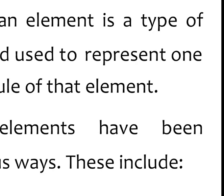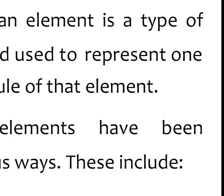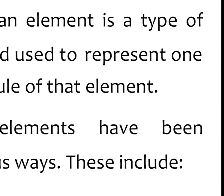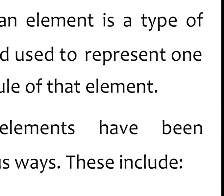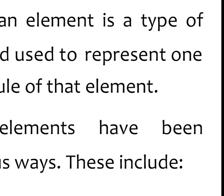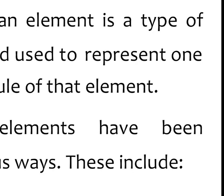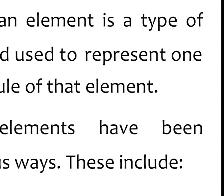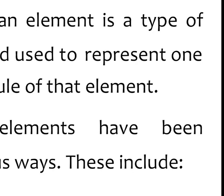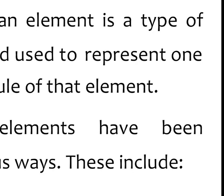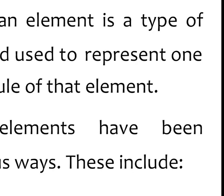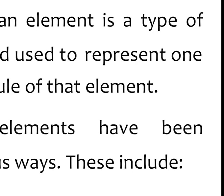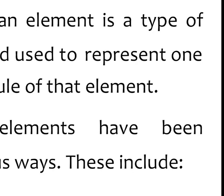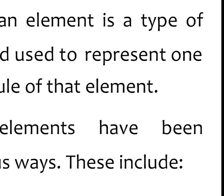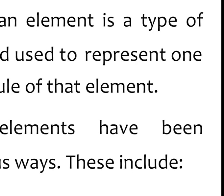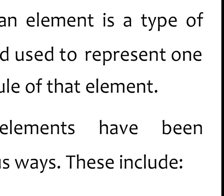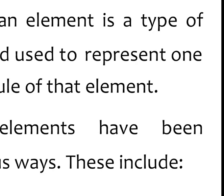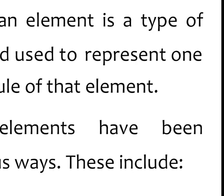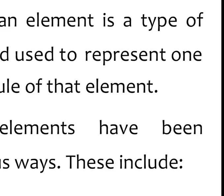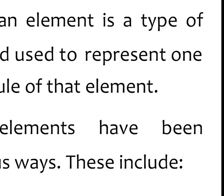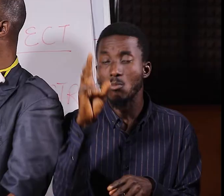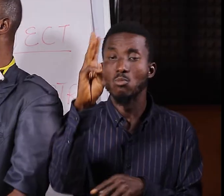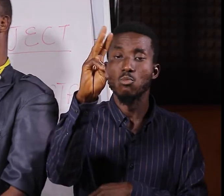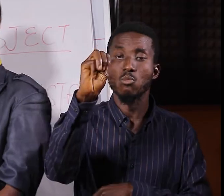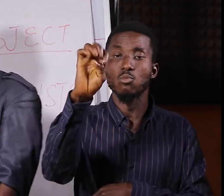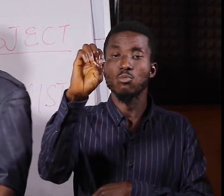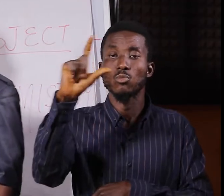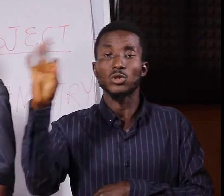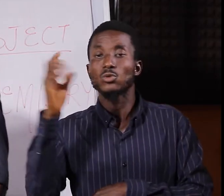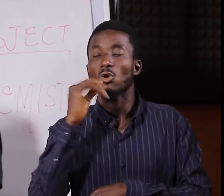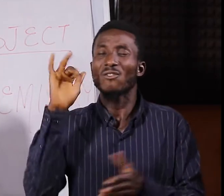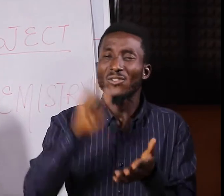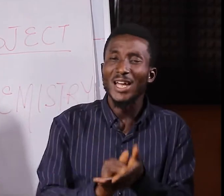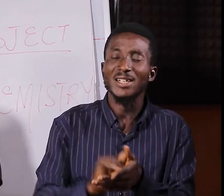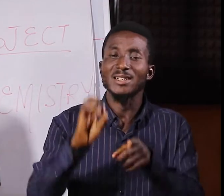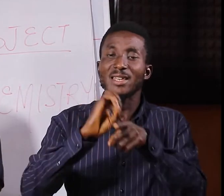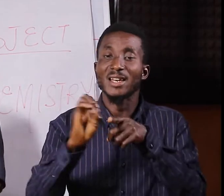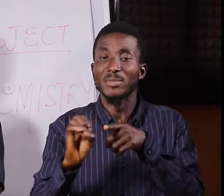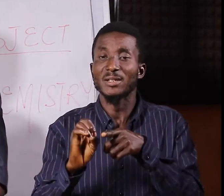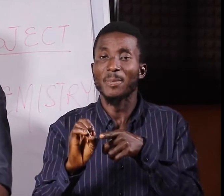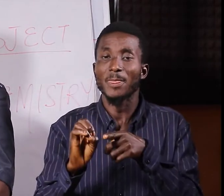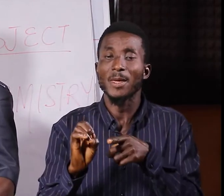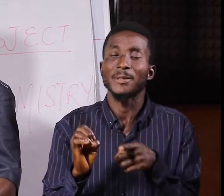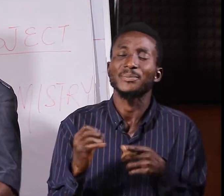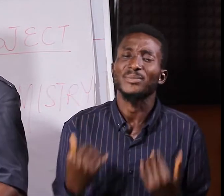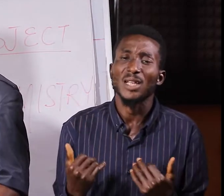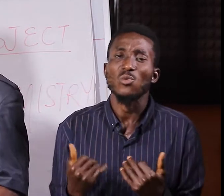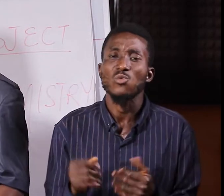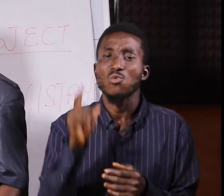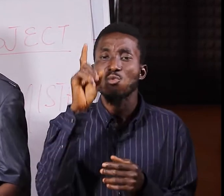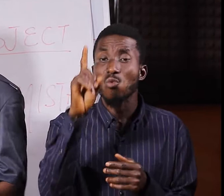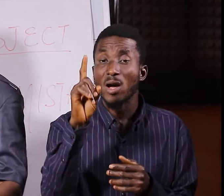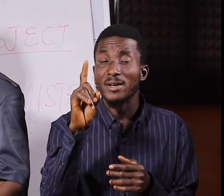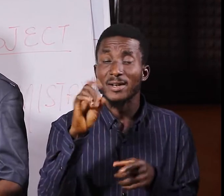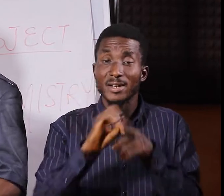one atom or one molecule of that element. Like I said, one atom in case of atoms that can